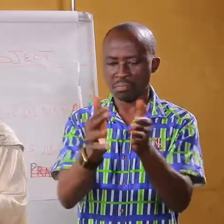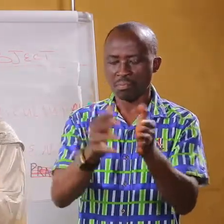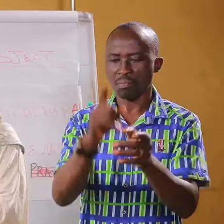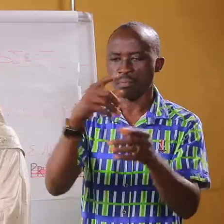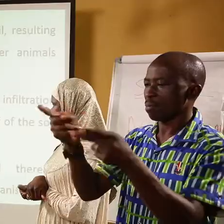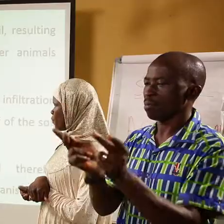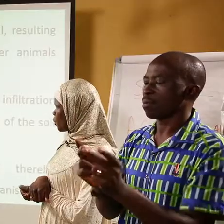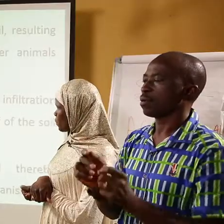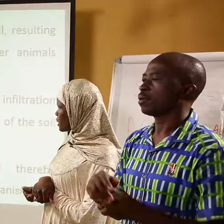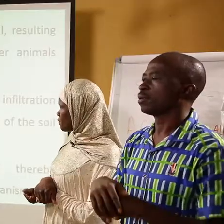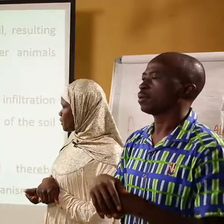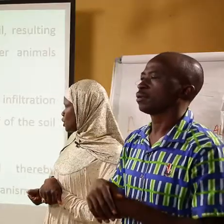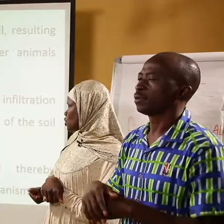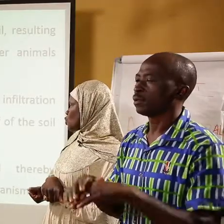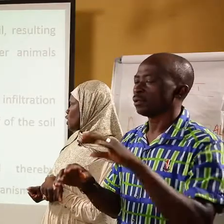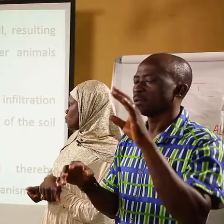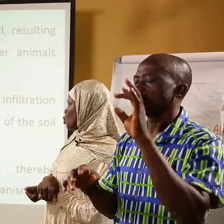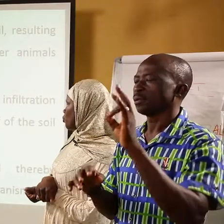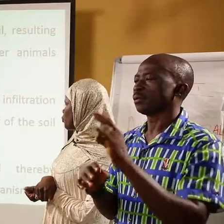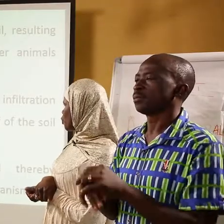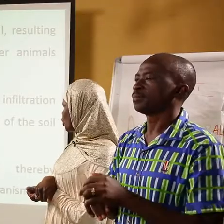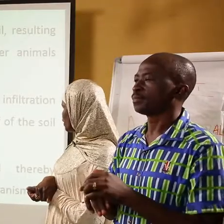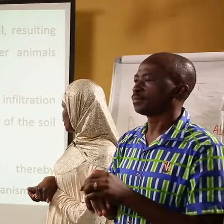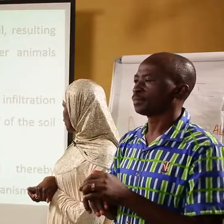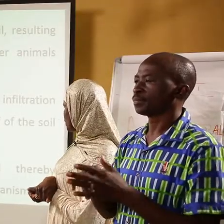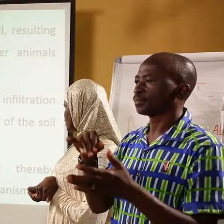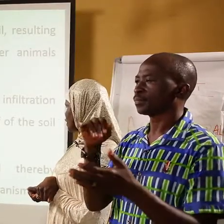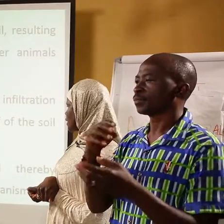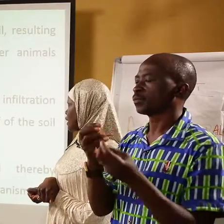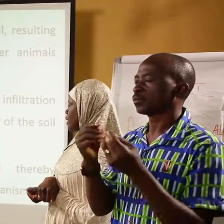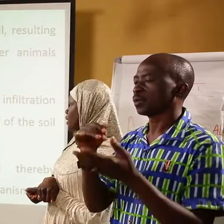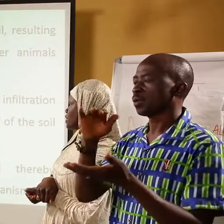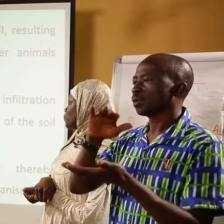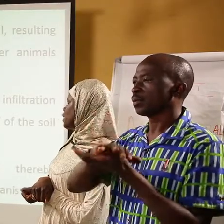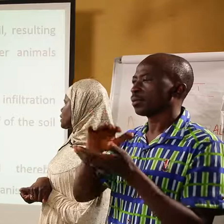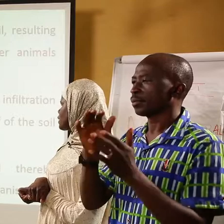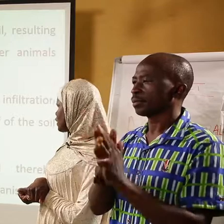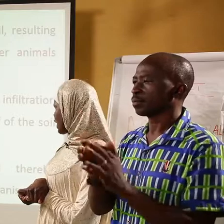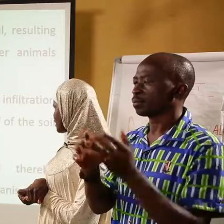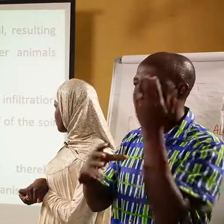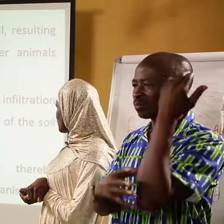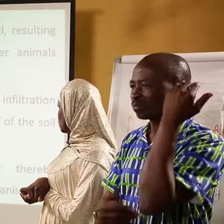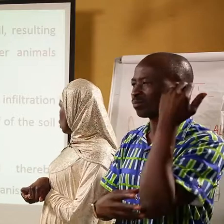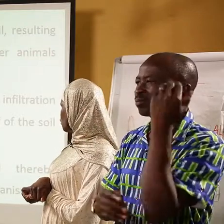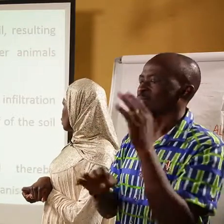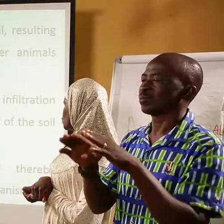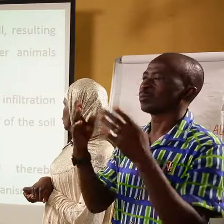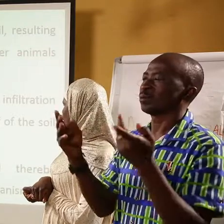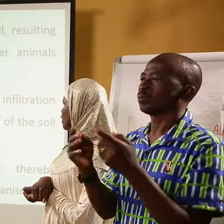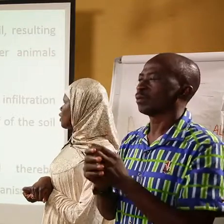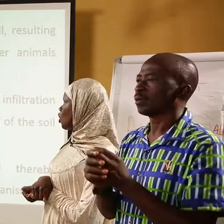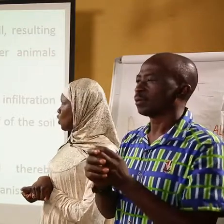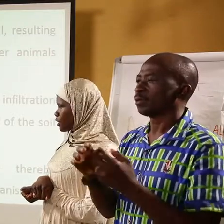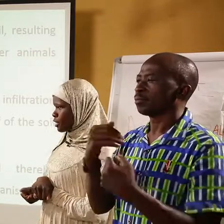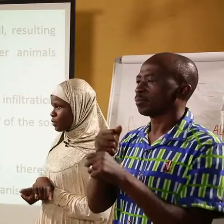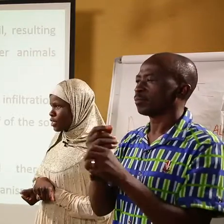soil. Number 7, soil become poorly aerated, thereby depressing the activities of